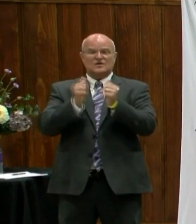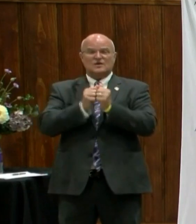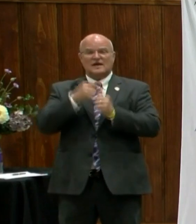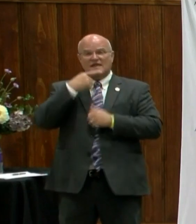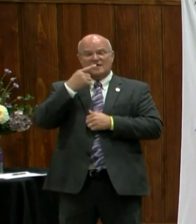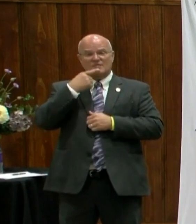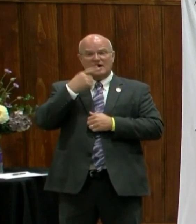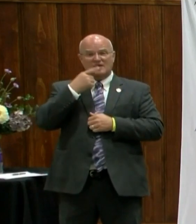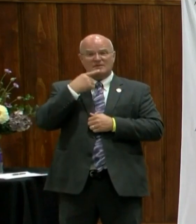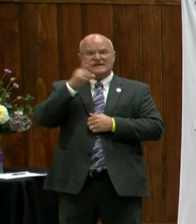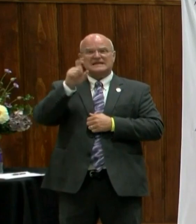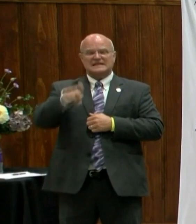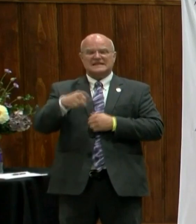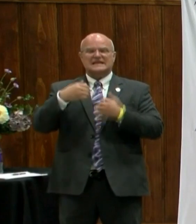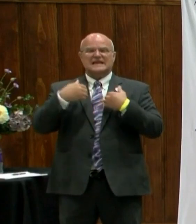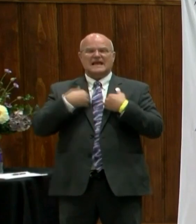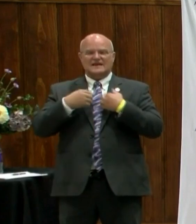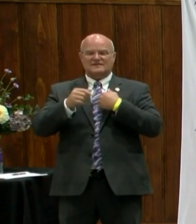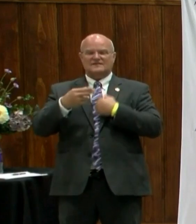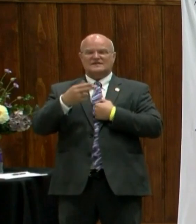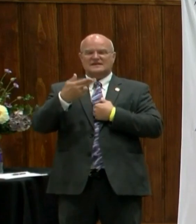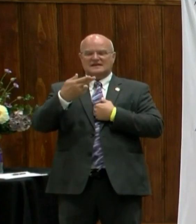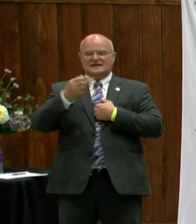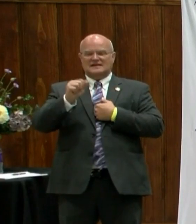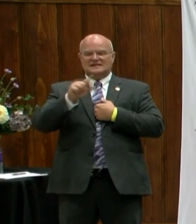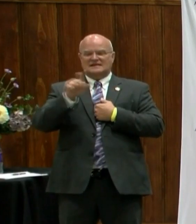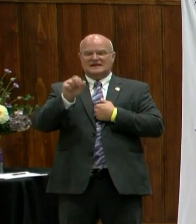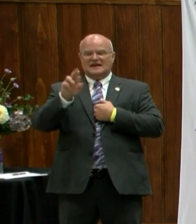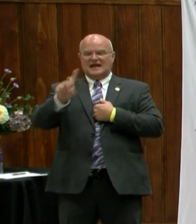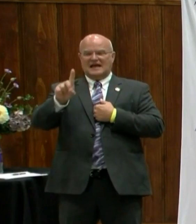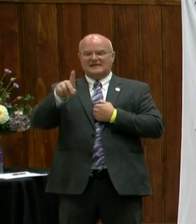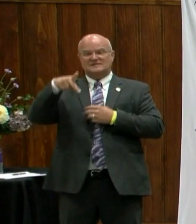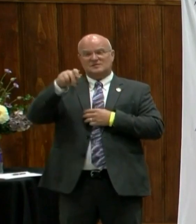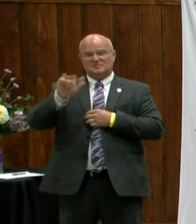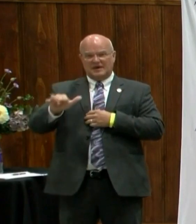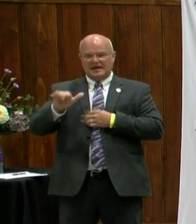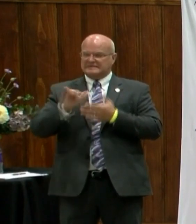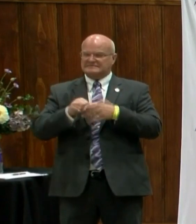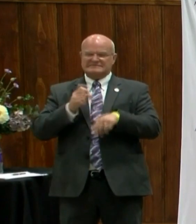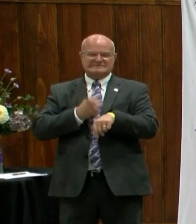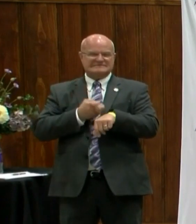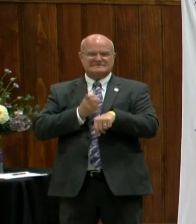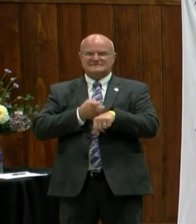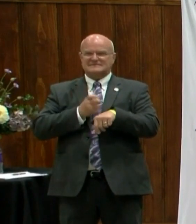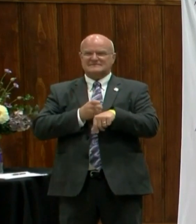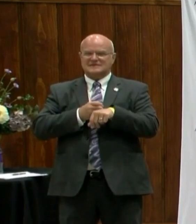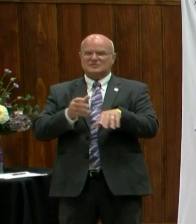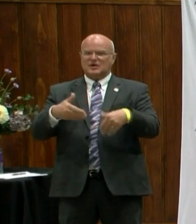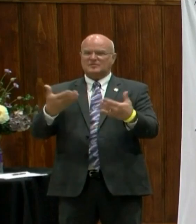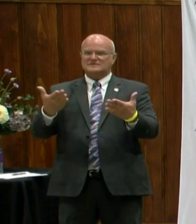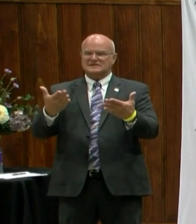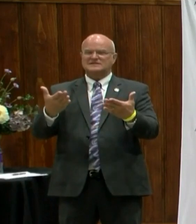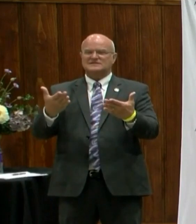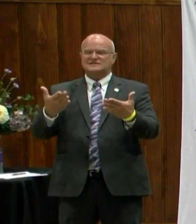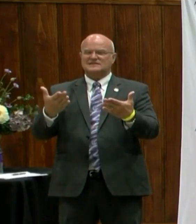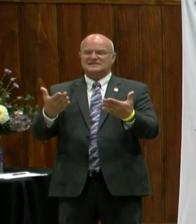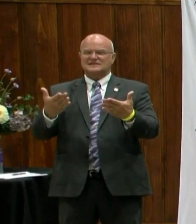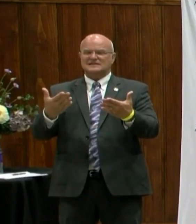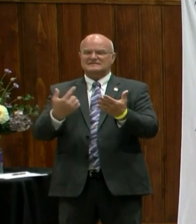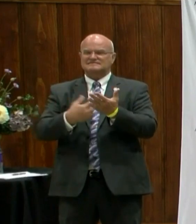the public should get hazard pay. That's just a difficult proposition